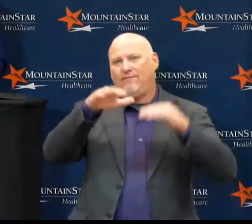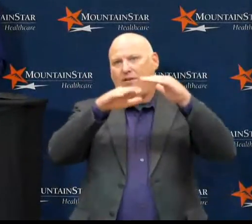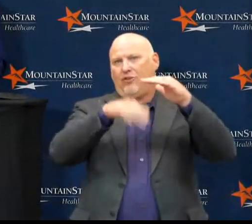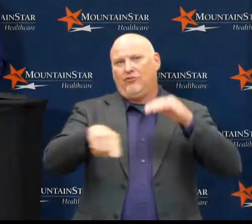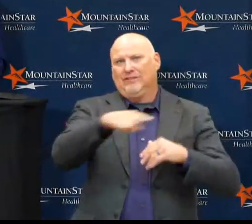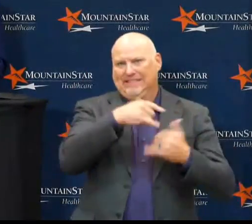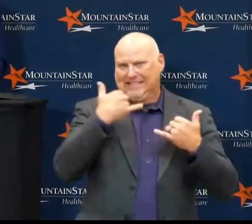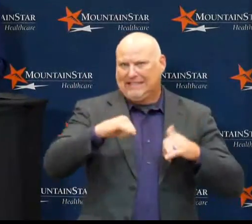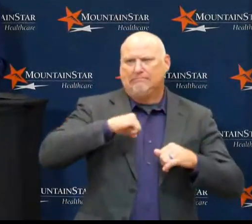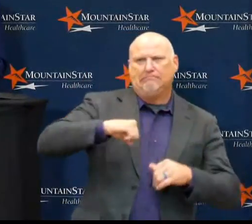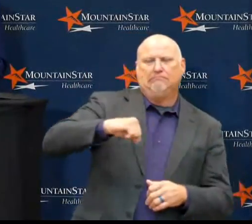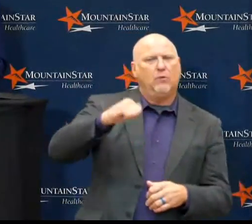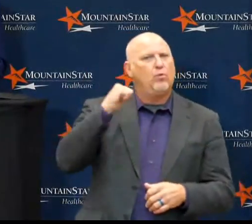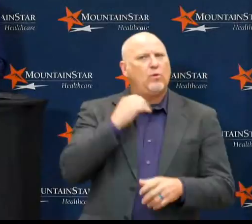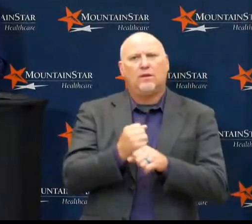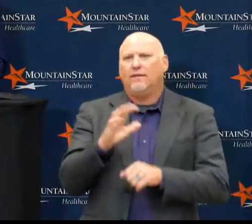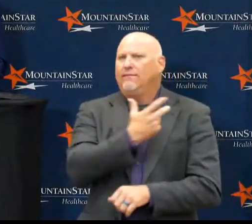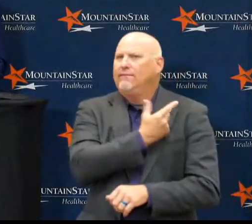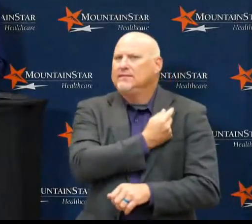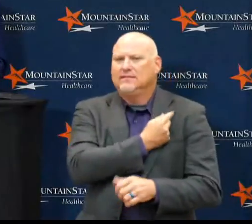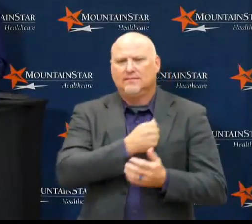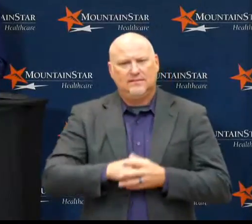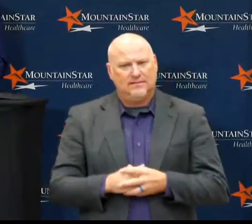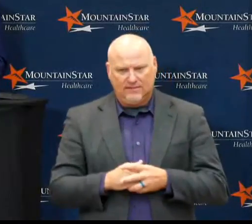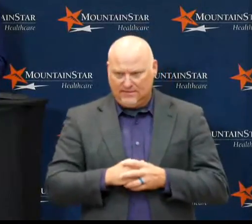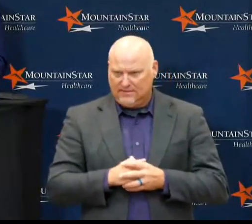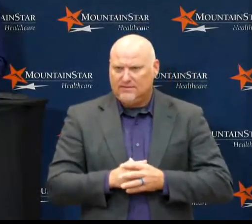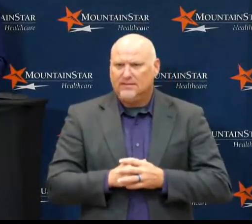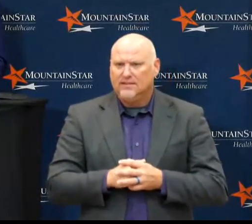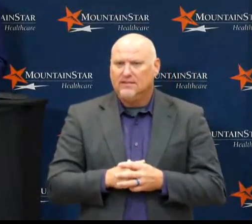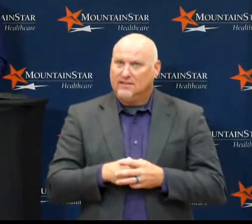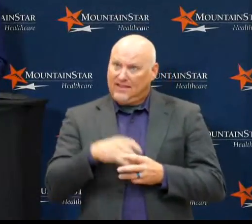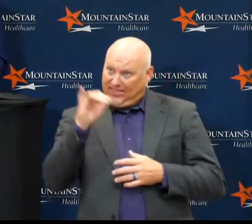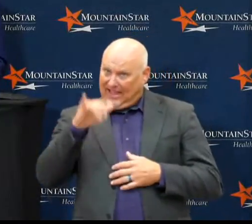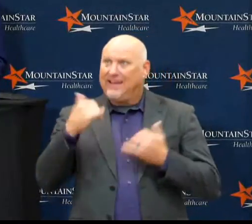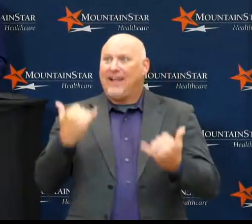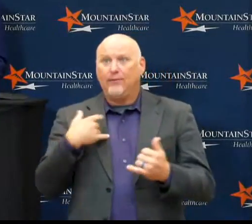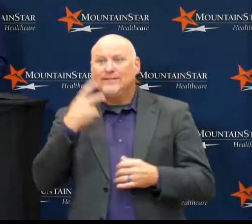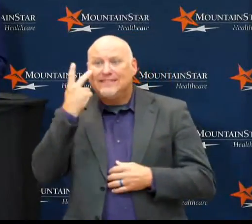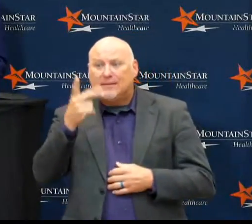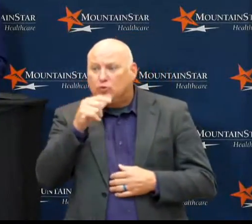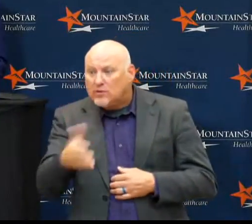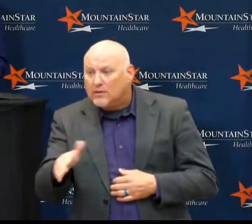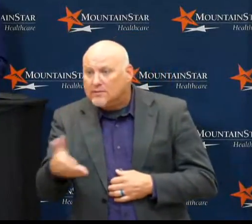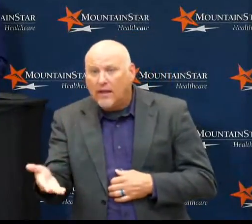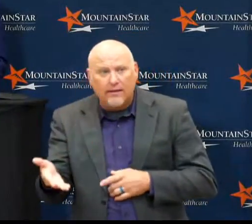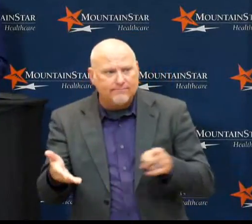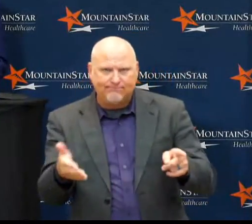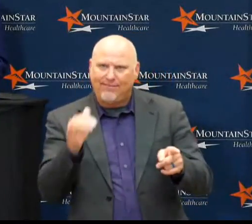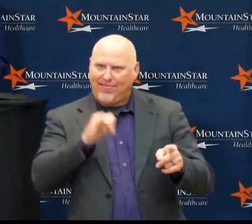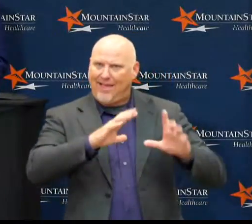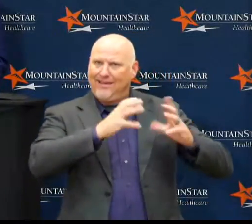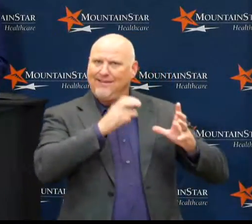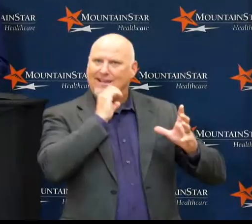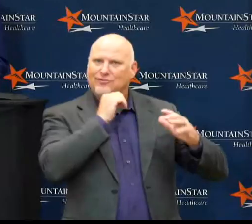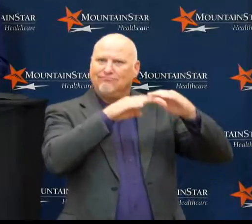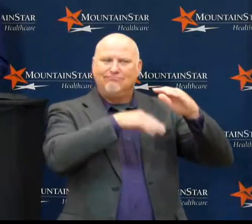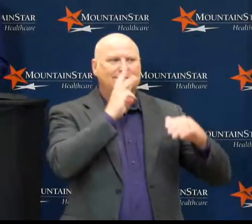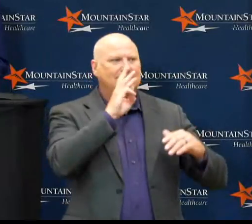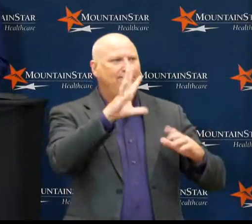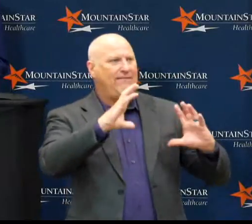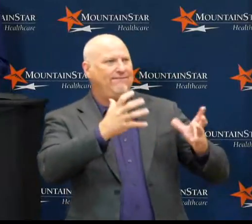seeing deaths increase amongst that younger cohort. This is, as I've said many times, a pandemic of